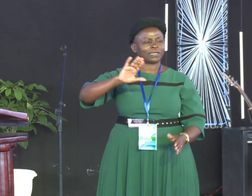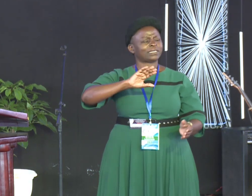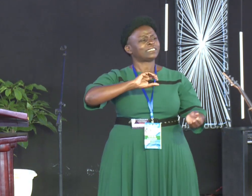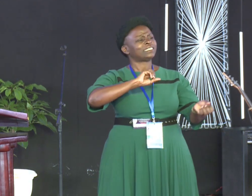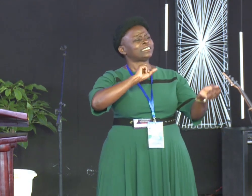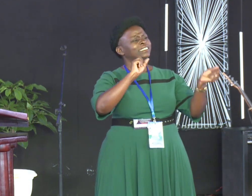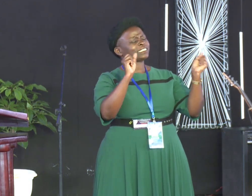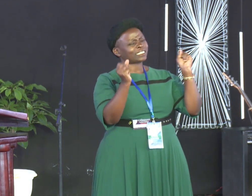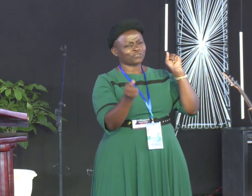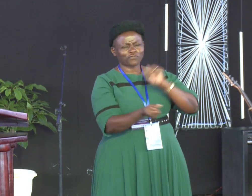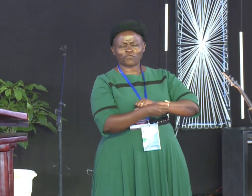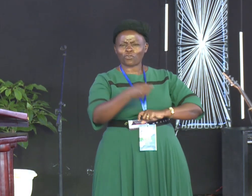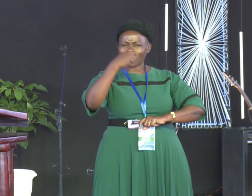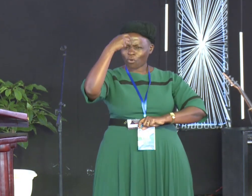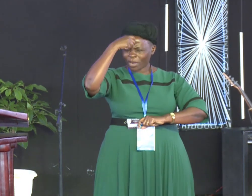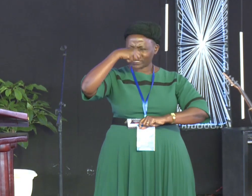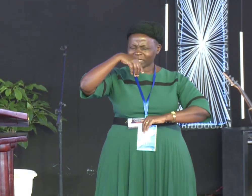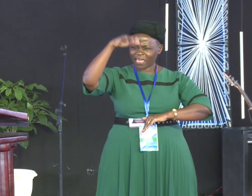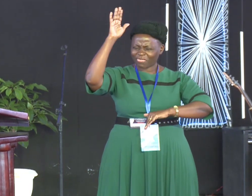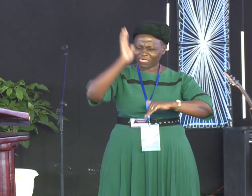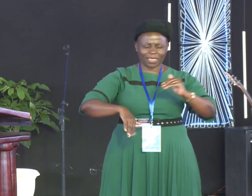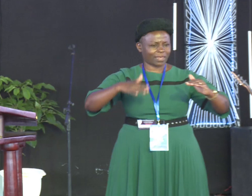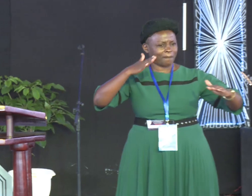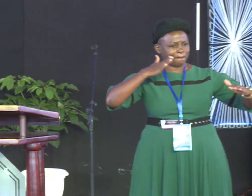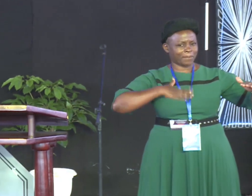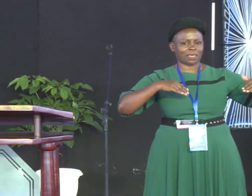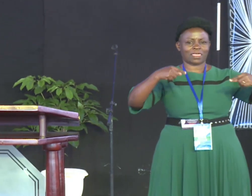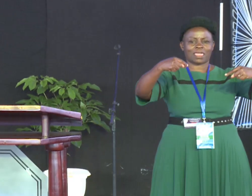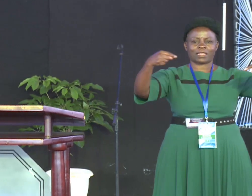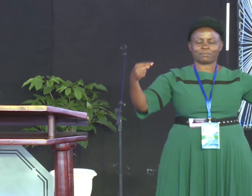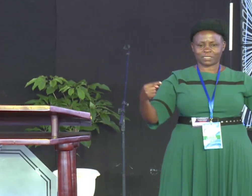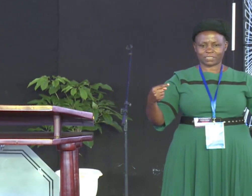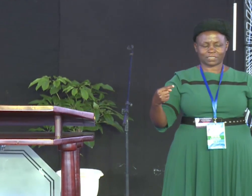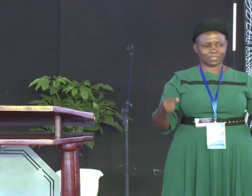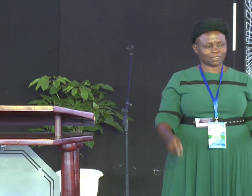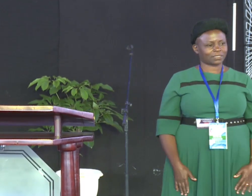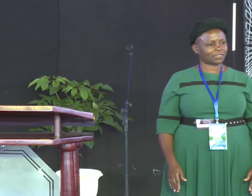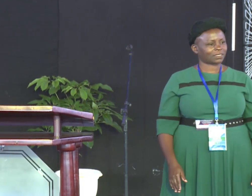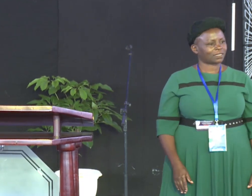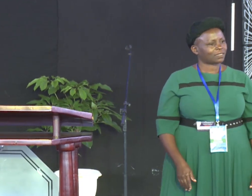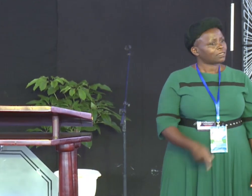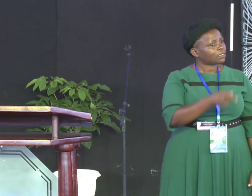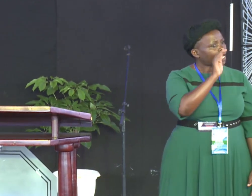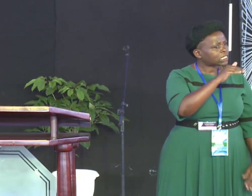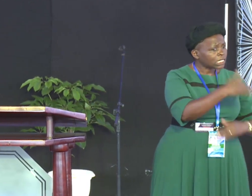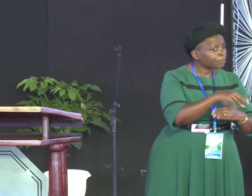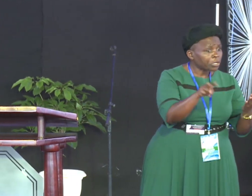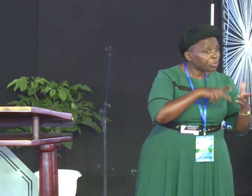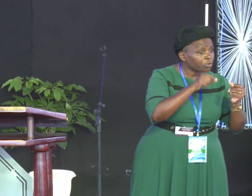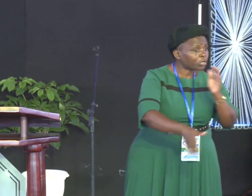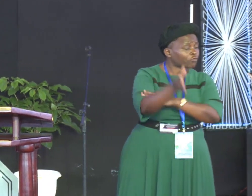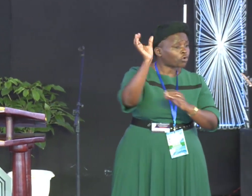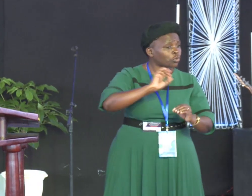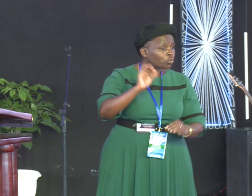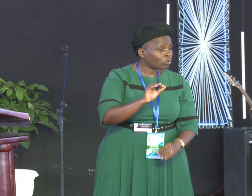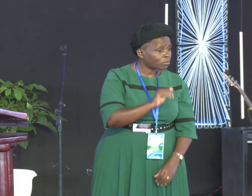okusinga abalabi bange. Makes me wiser than my enemies. Chukira kulenye mugambe nota kisoma. Turn to your neighbor and ask him